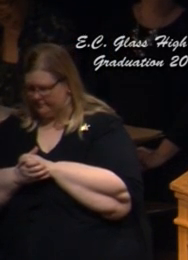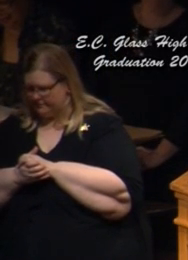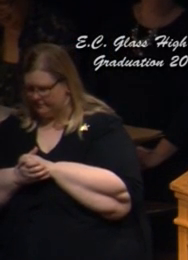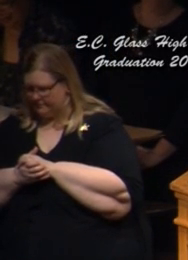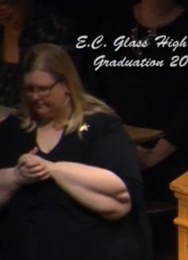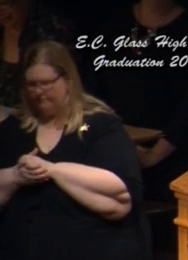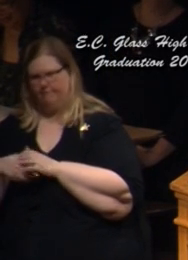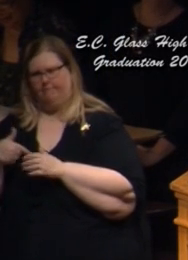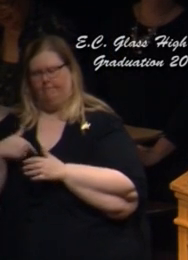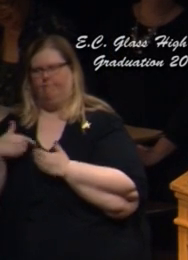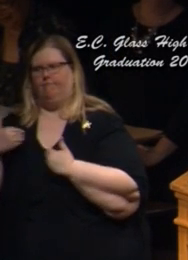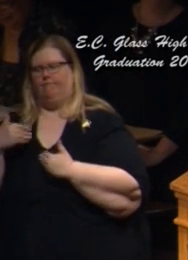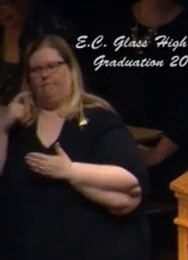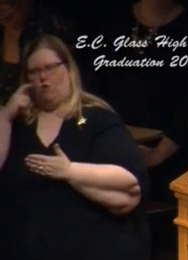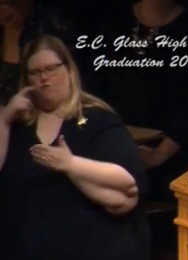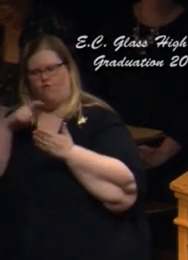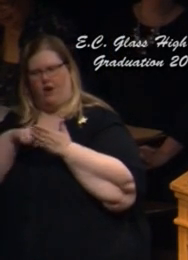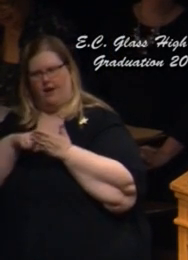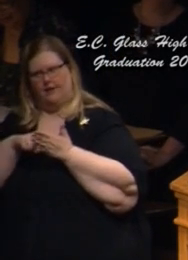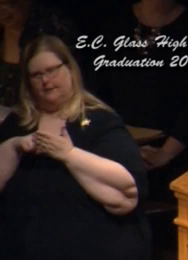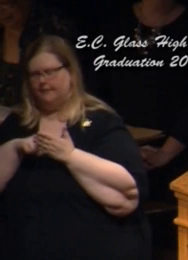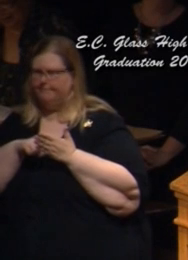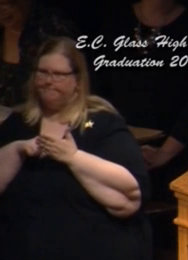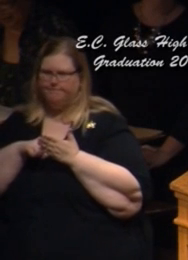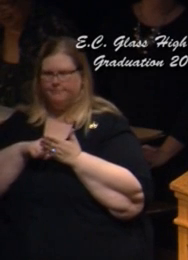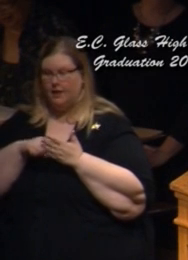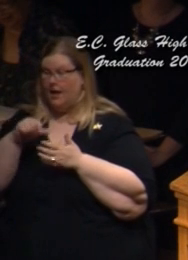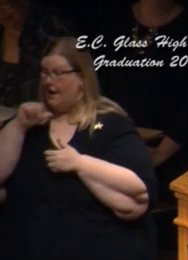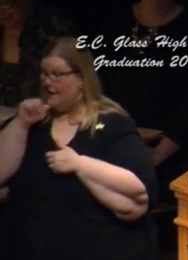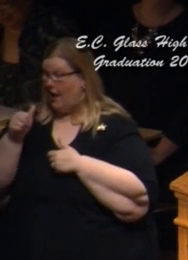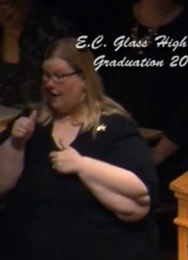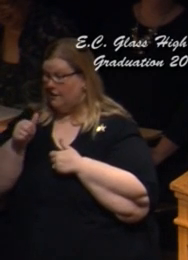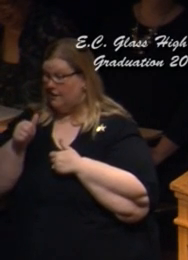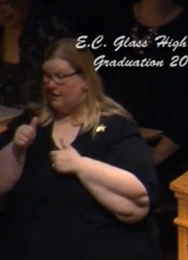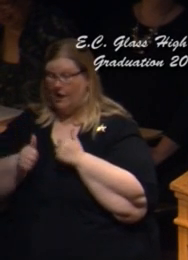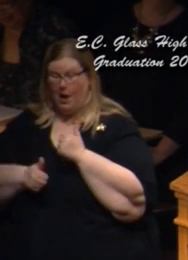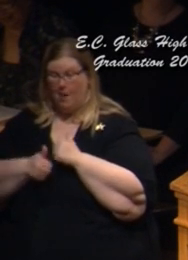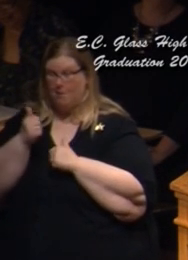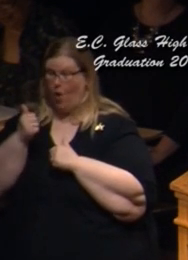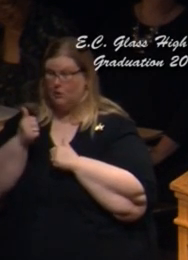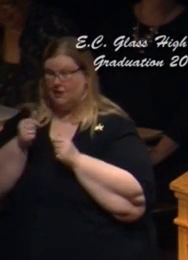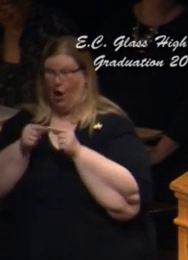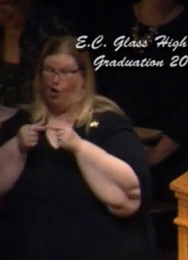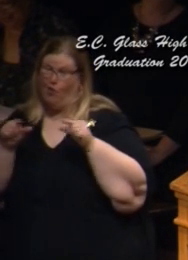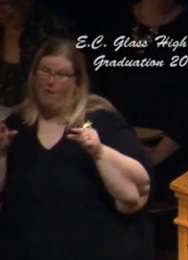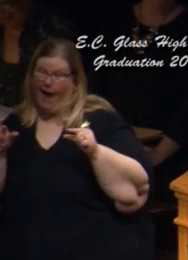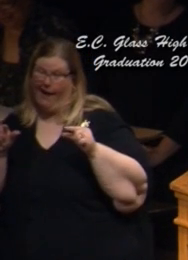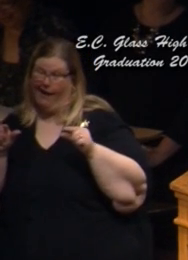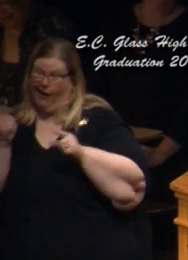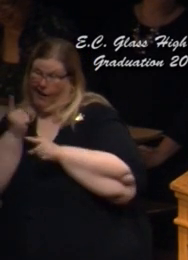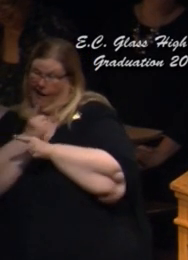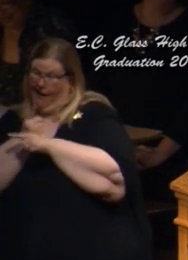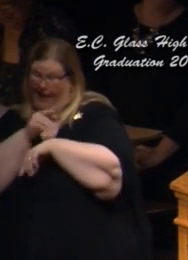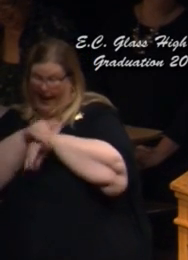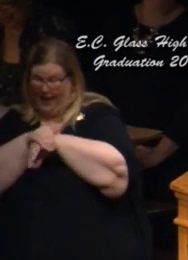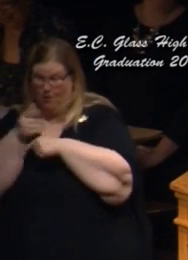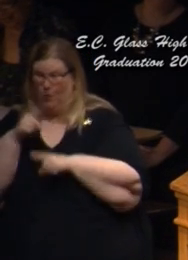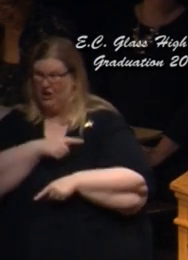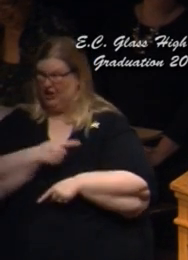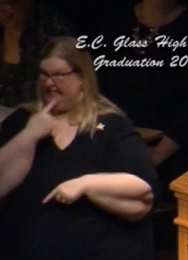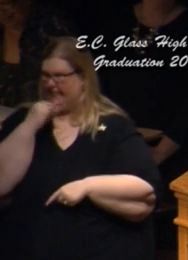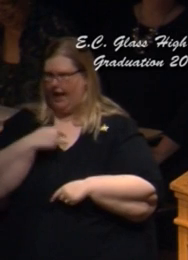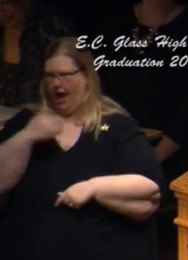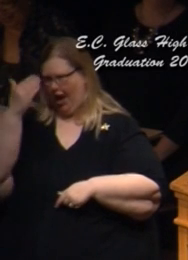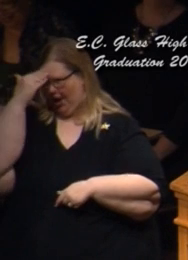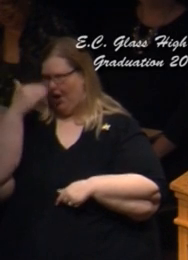I recognize that it is not the most grammatically correct English, but when she said it, I